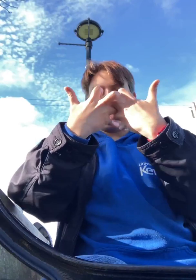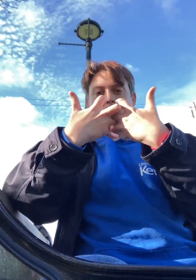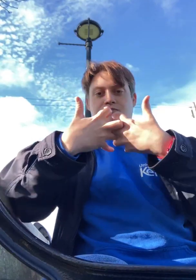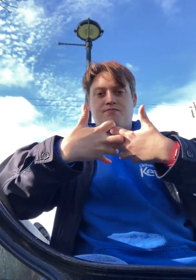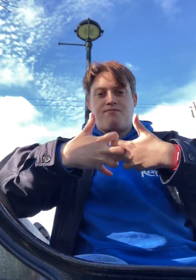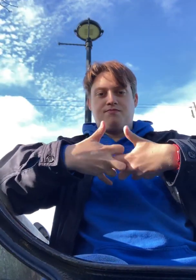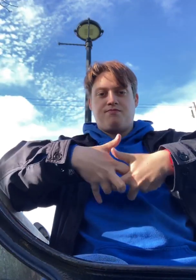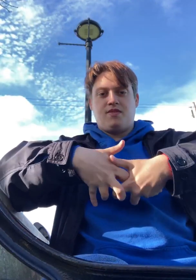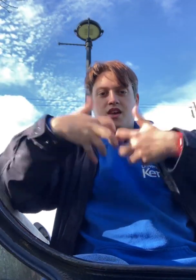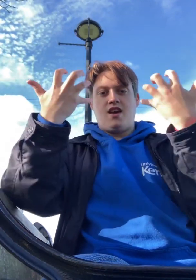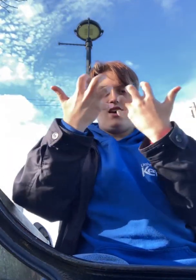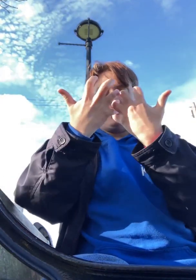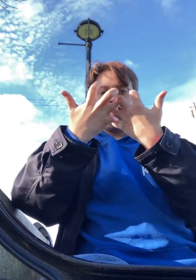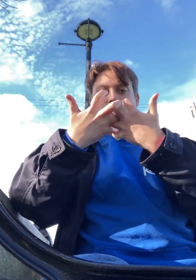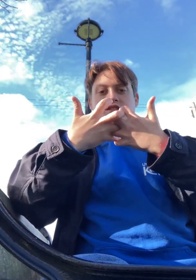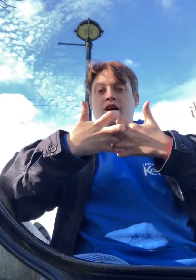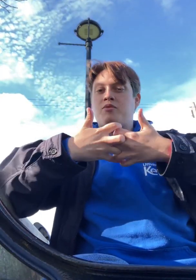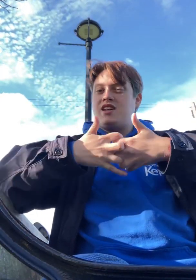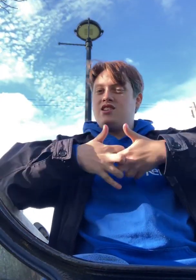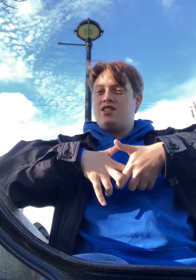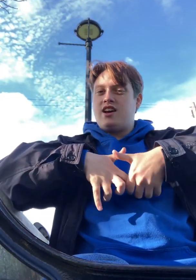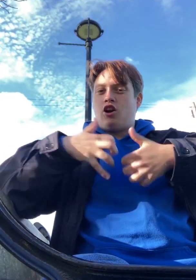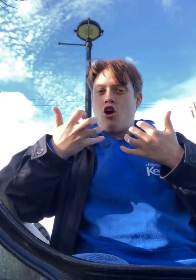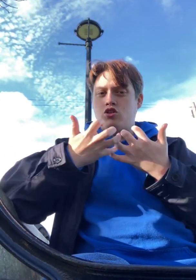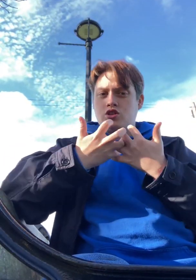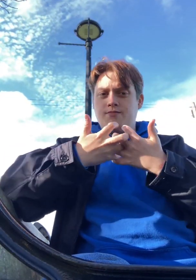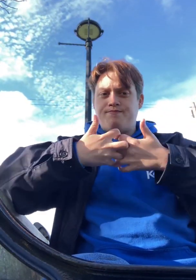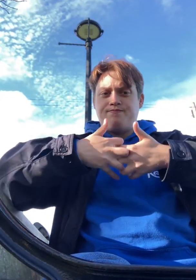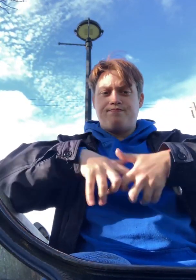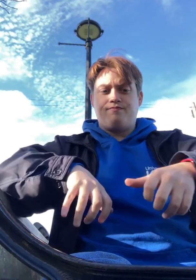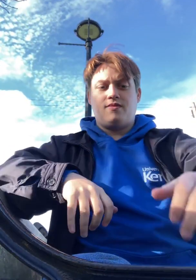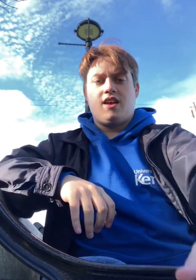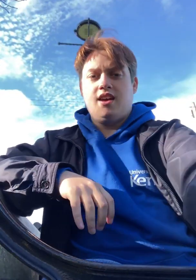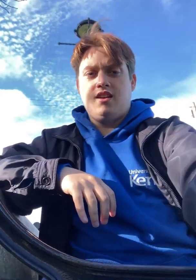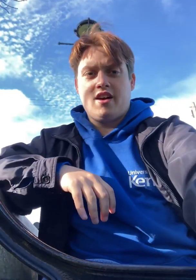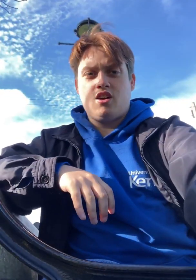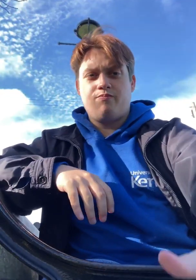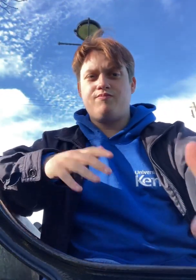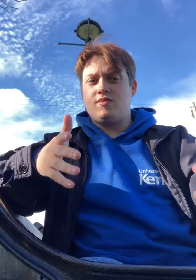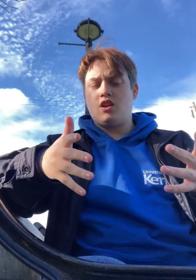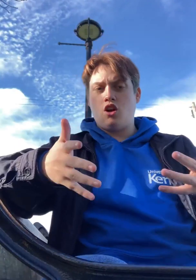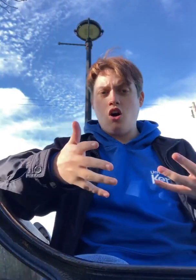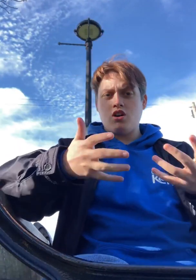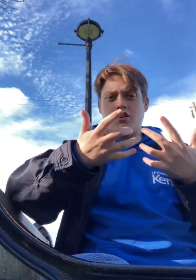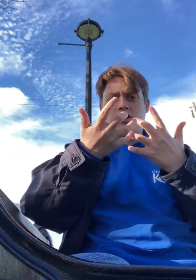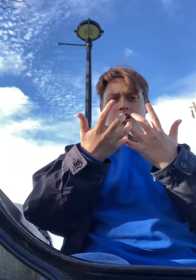them. So it's like pretending they're clogs in like a clock.